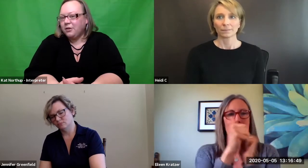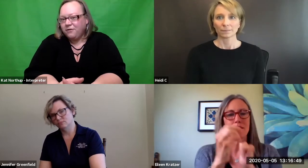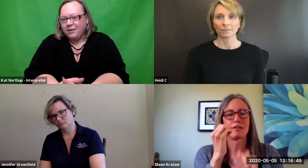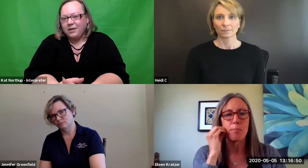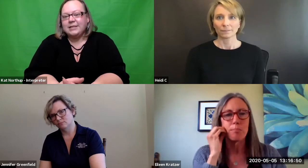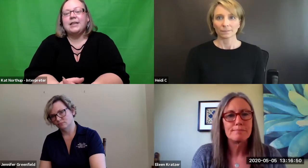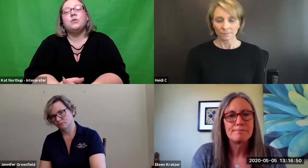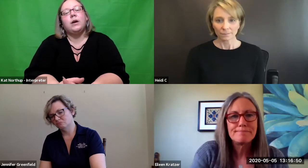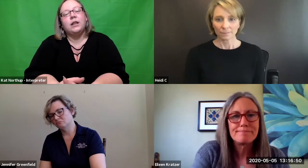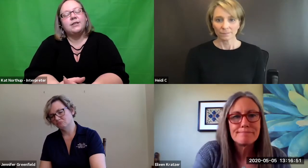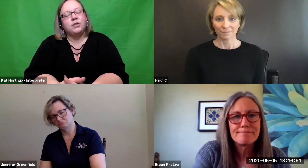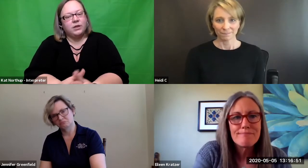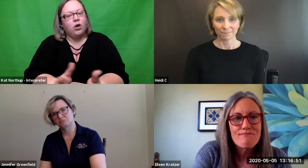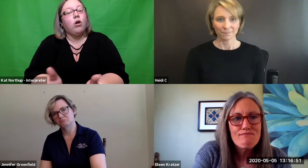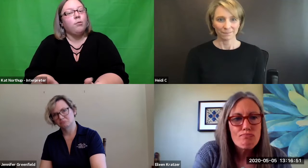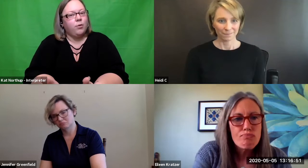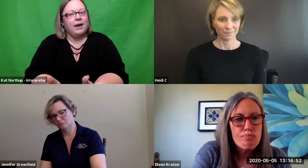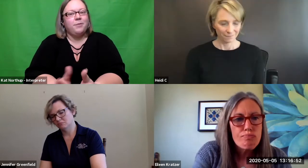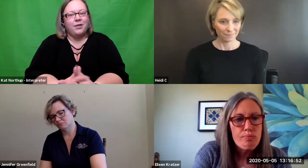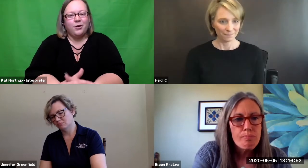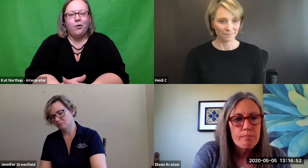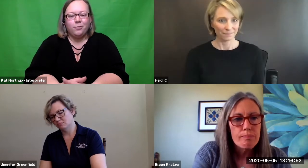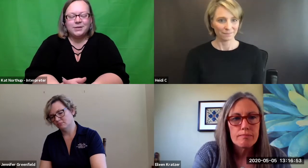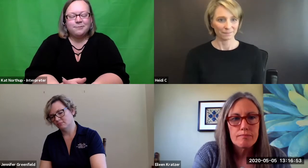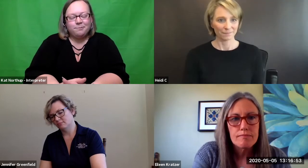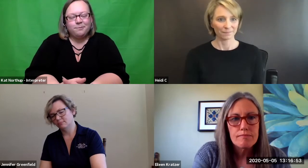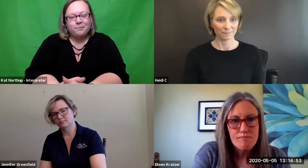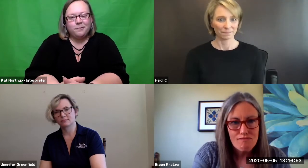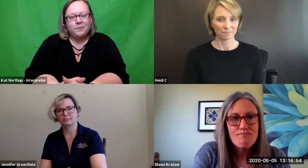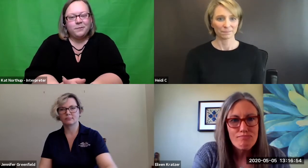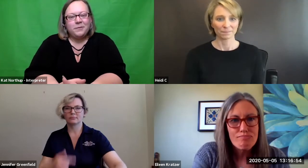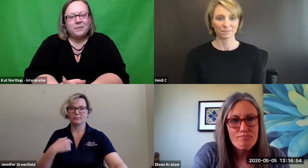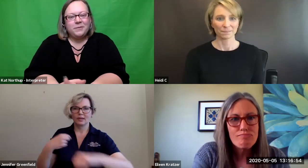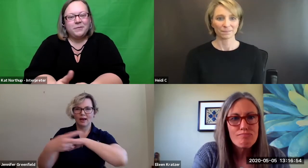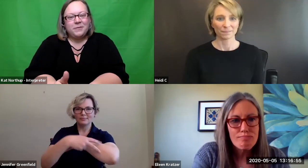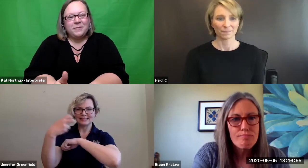with their families, as well as doing the car parade by their homes.